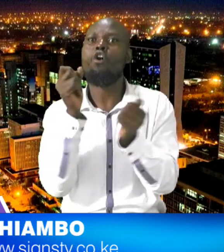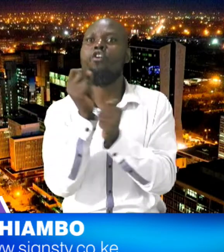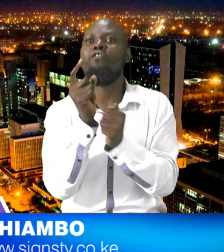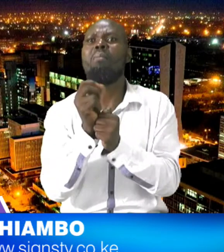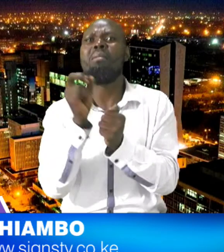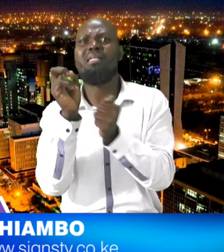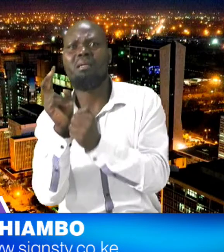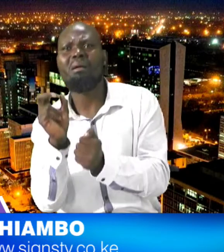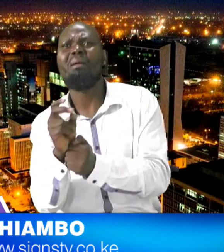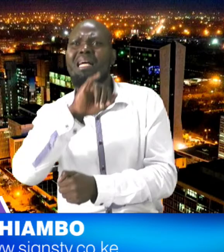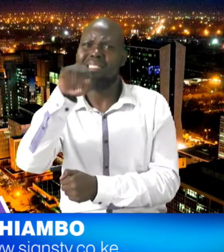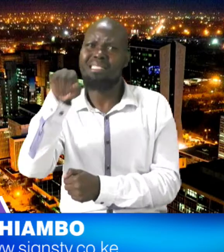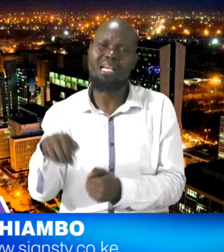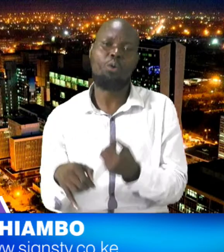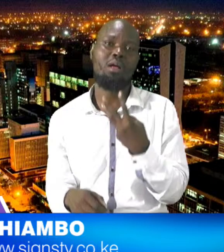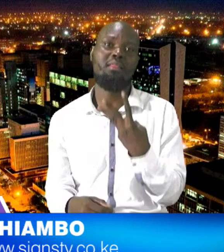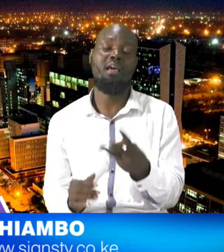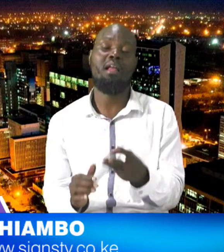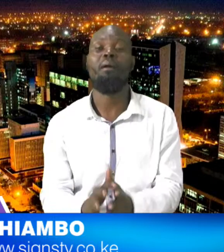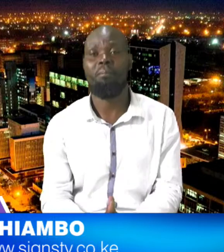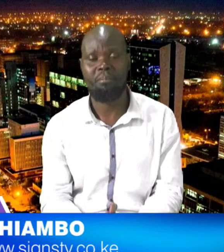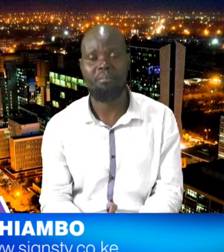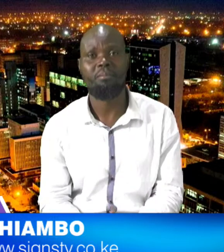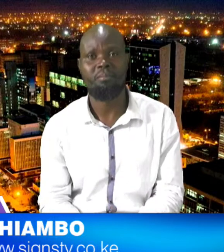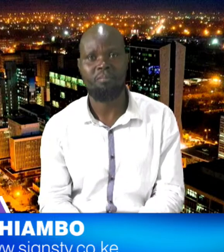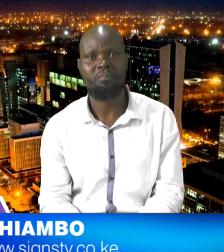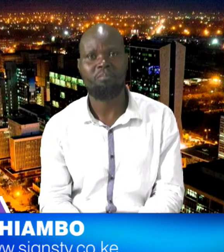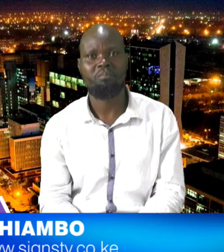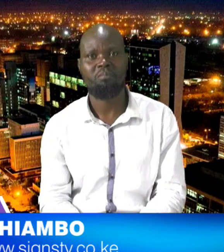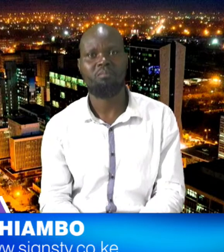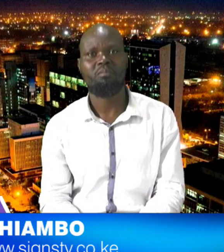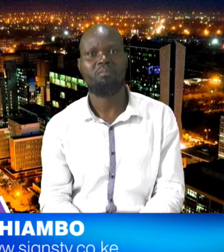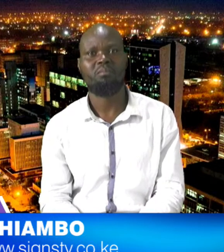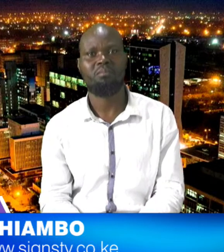to be released in November, December, and January.